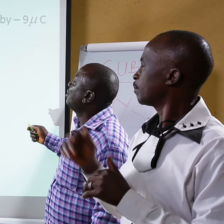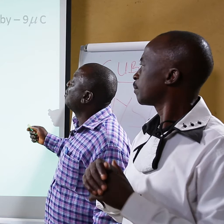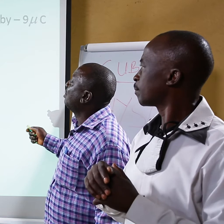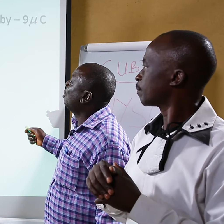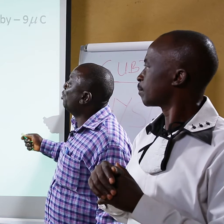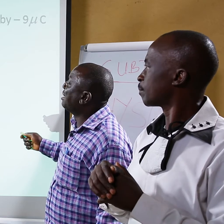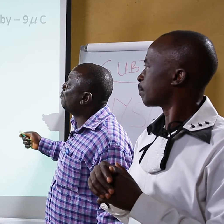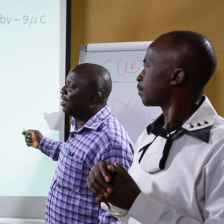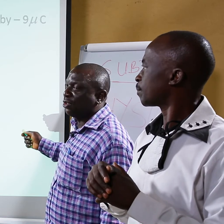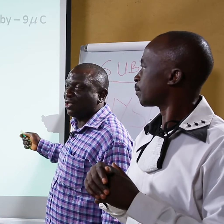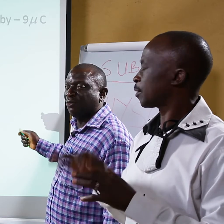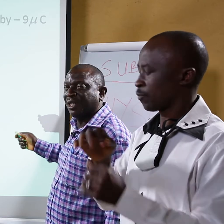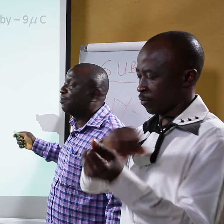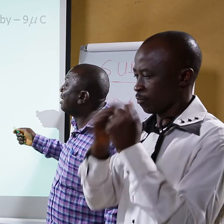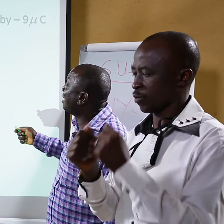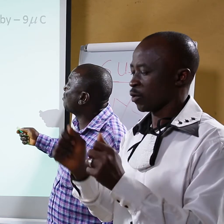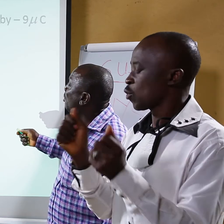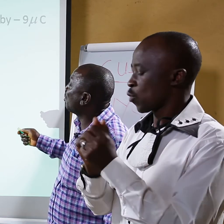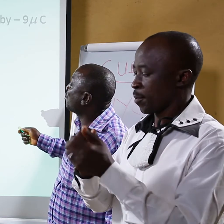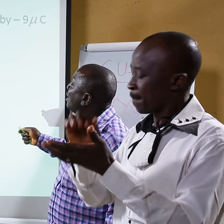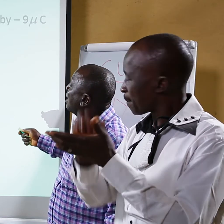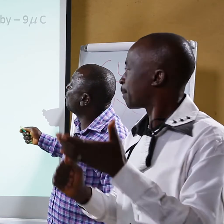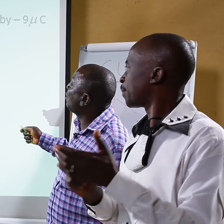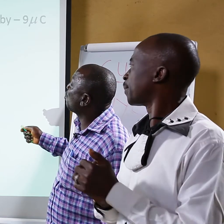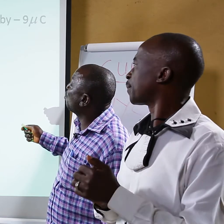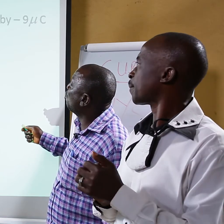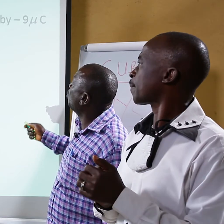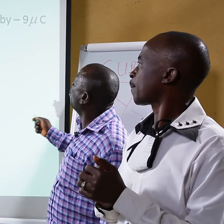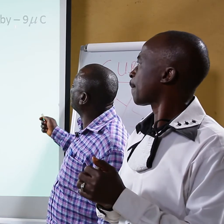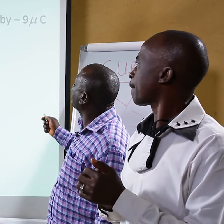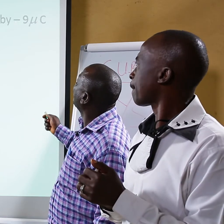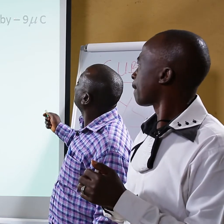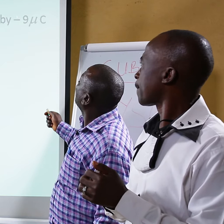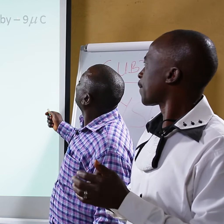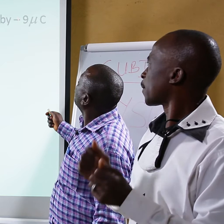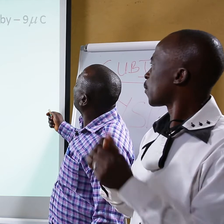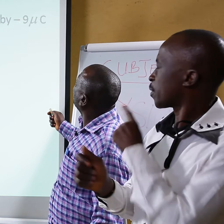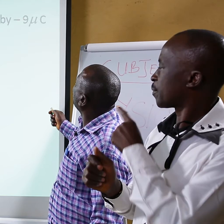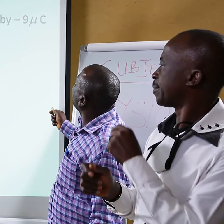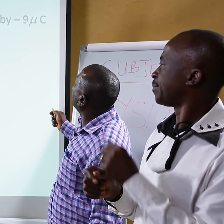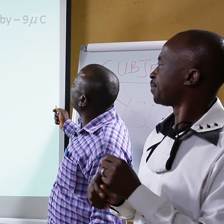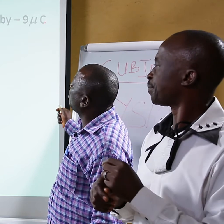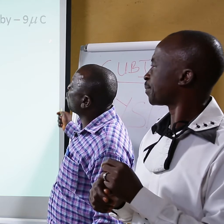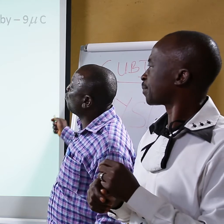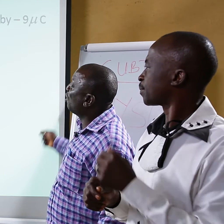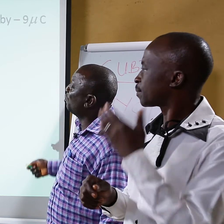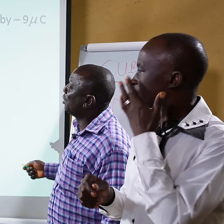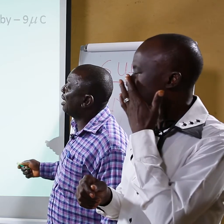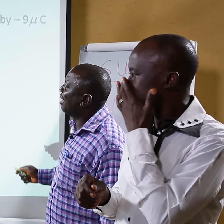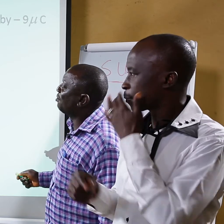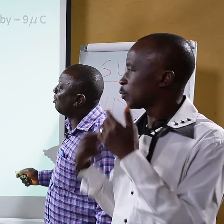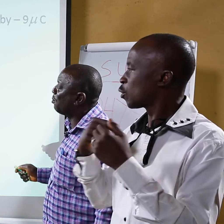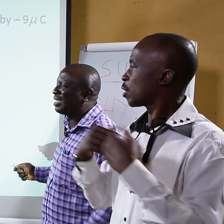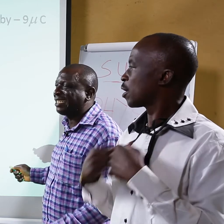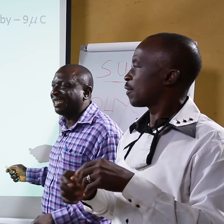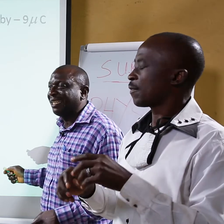microcoulomb with minus. If we replace this plus 9 microcoulomb with minus 9 microcoulomb, we will now